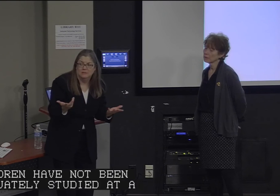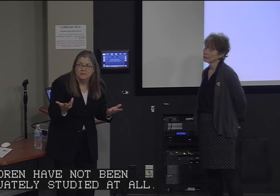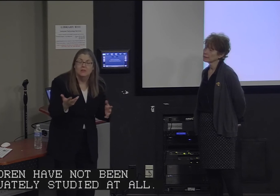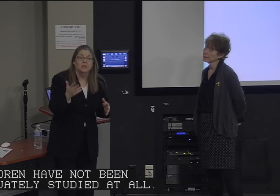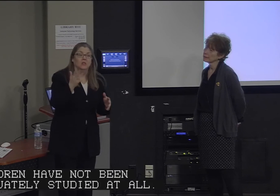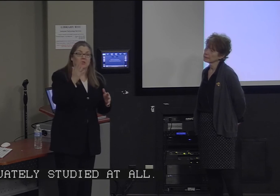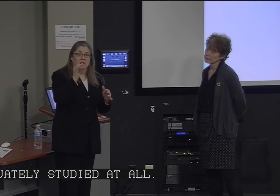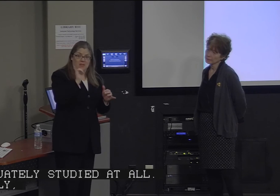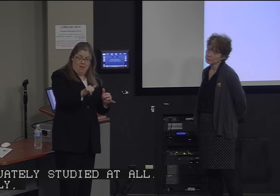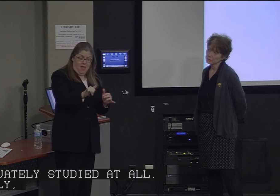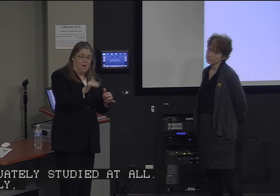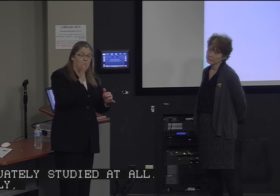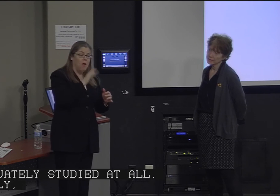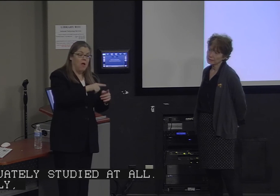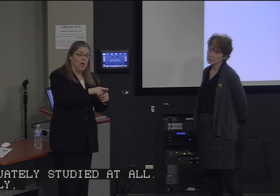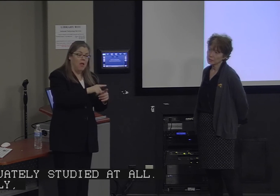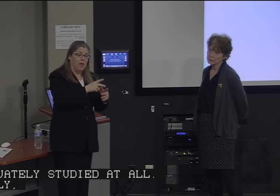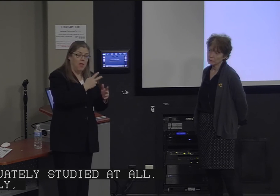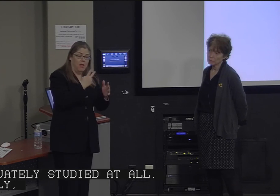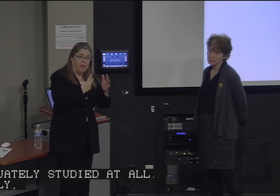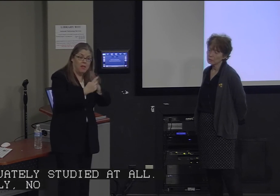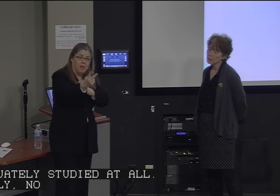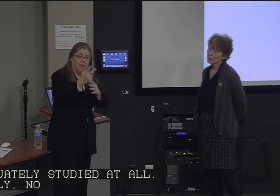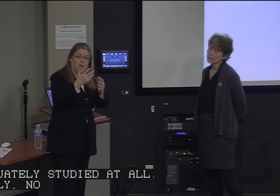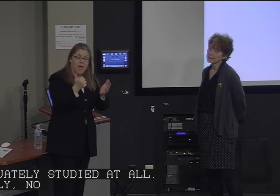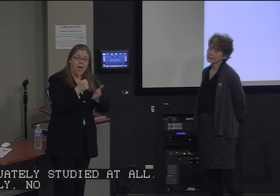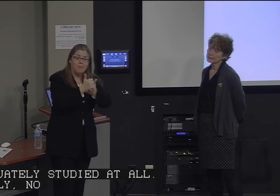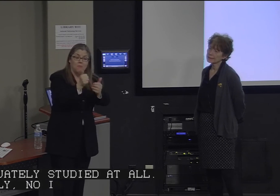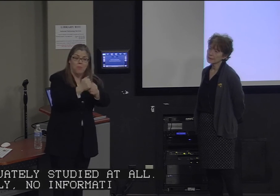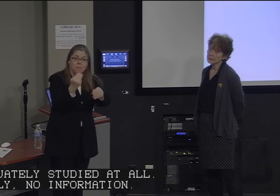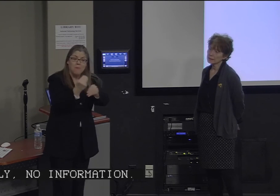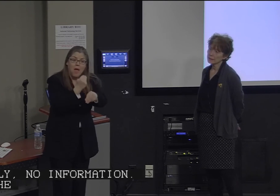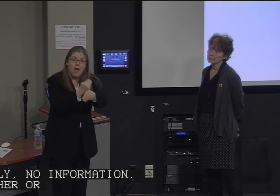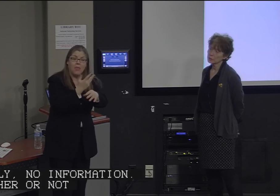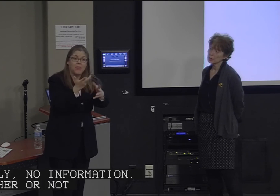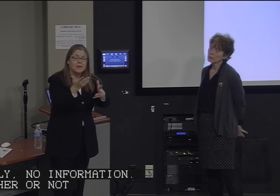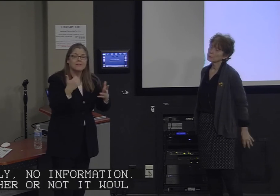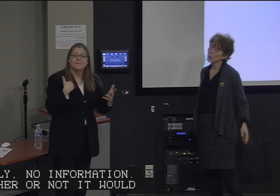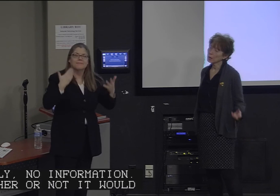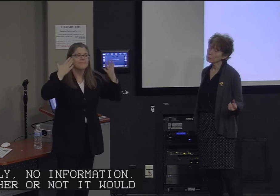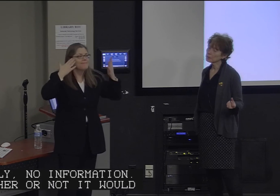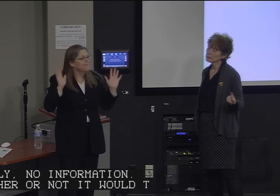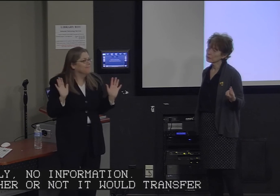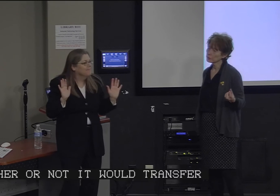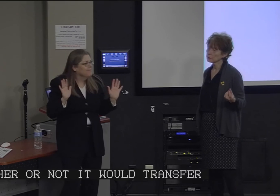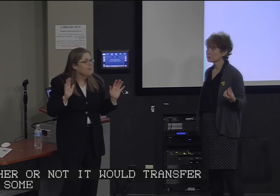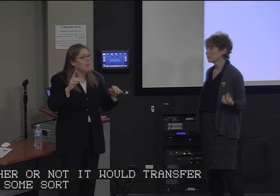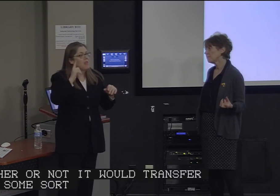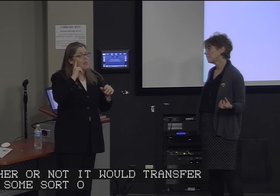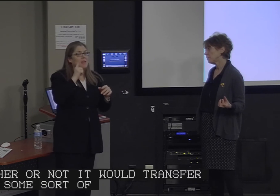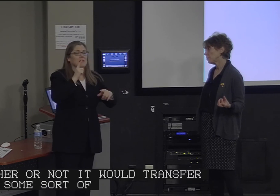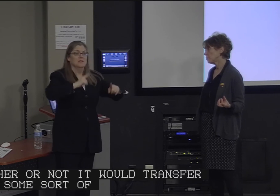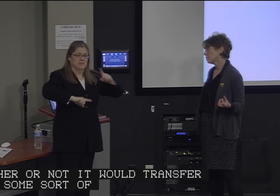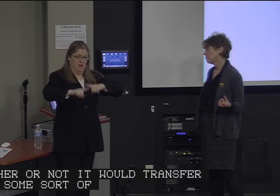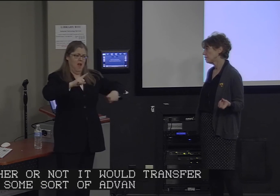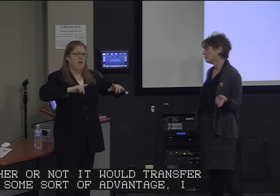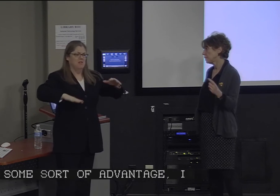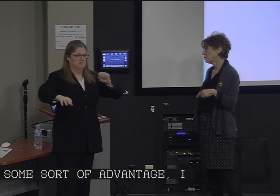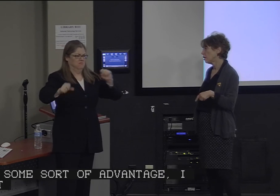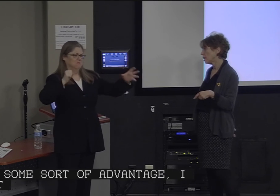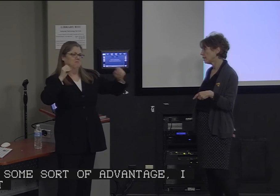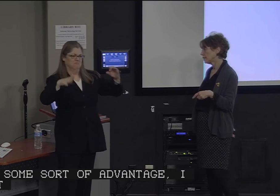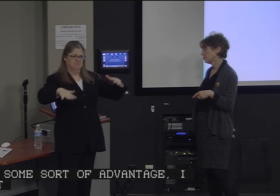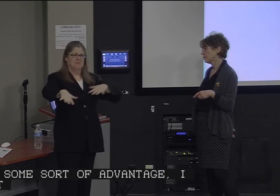would translate into some sort of advantage, I don't know. I think that sign language probably nurtures some spatial skills,